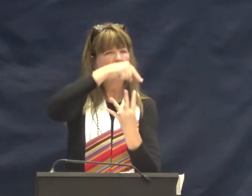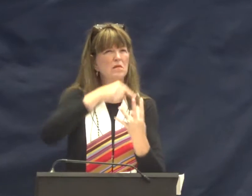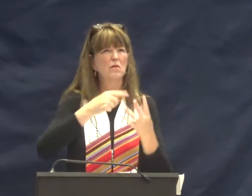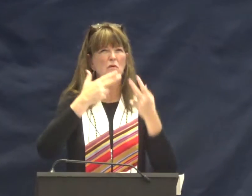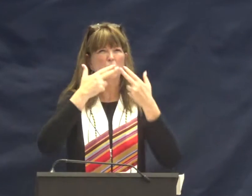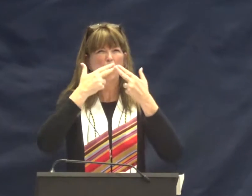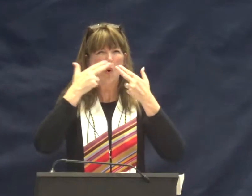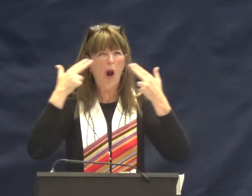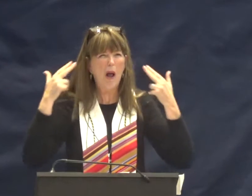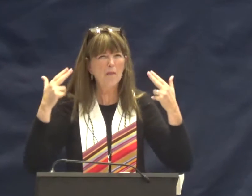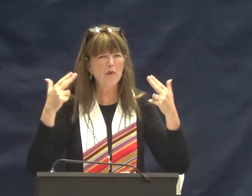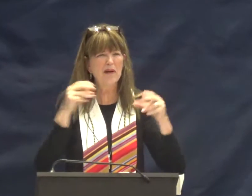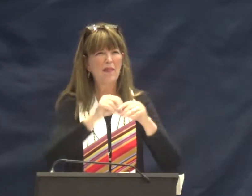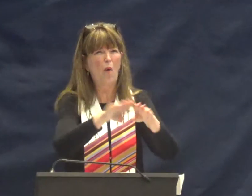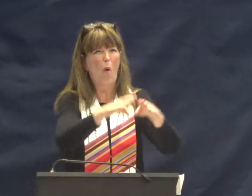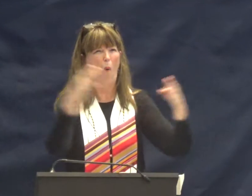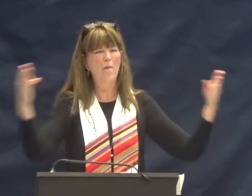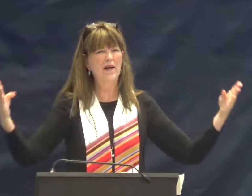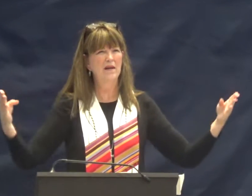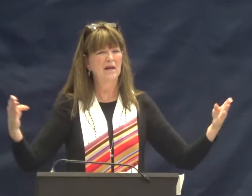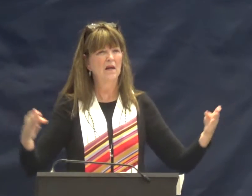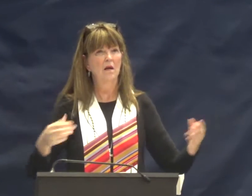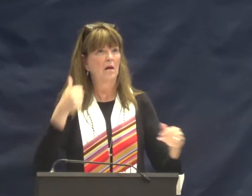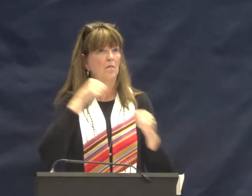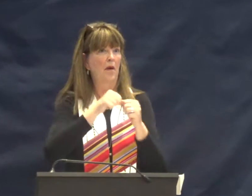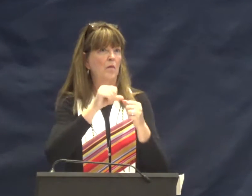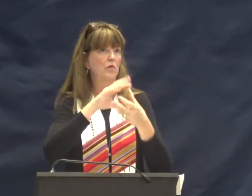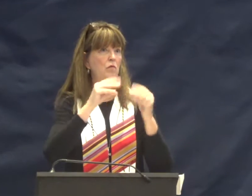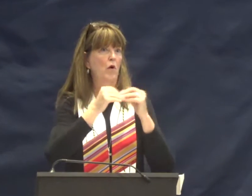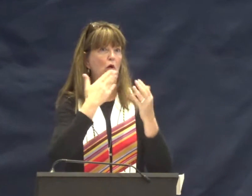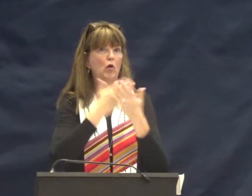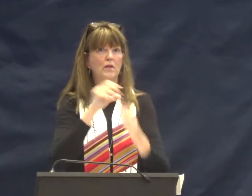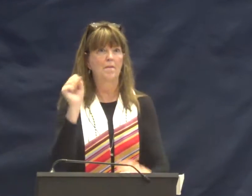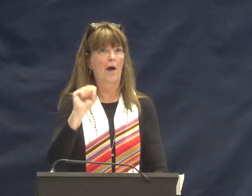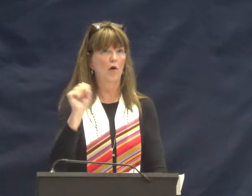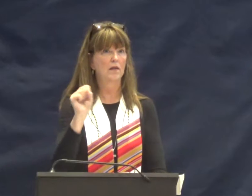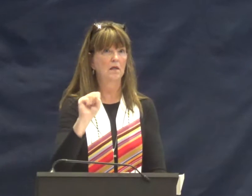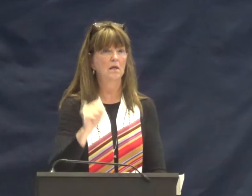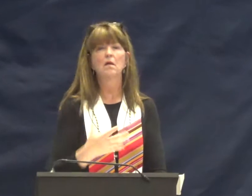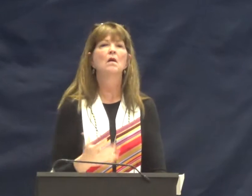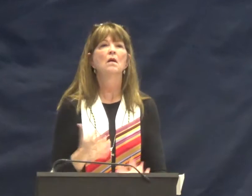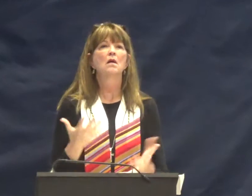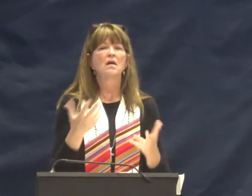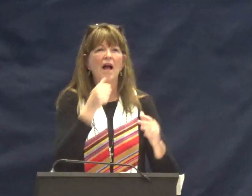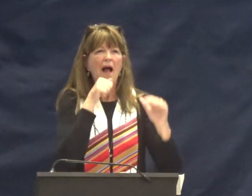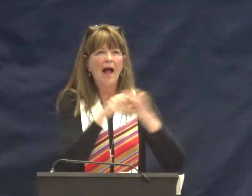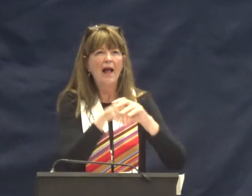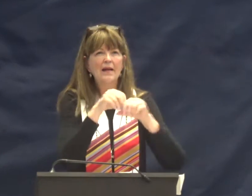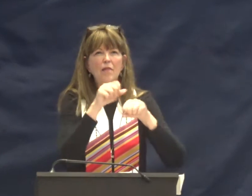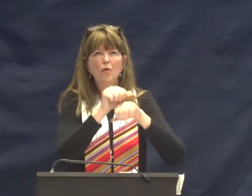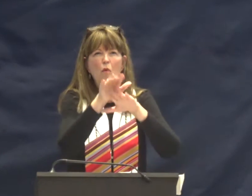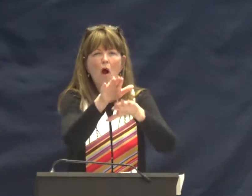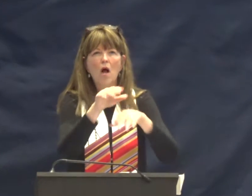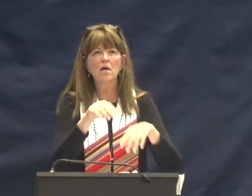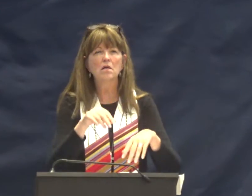had to be on the lookout for robbers and all kinds of